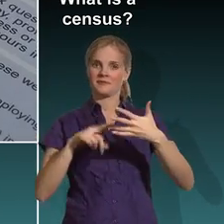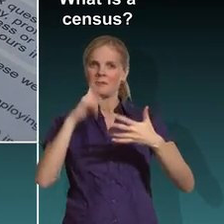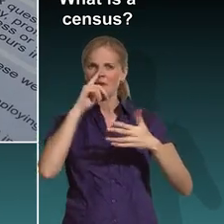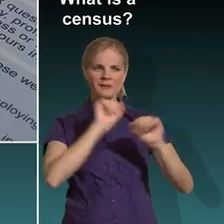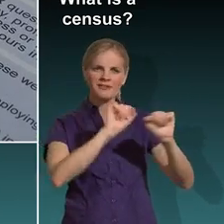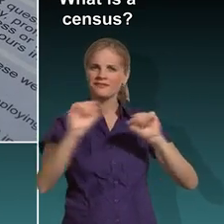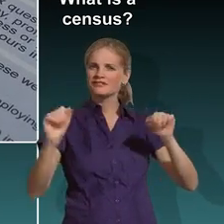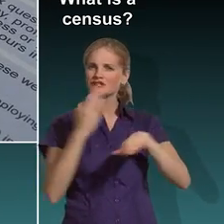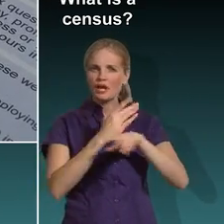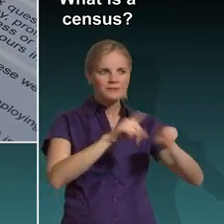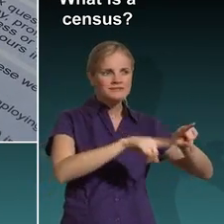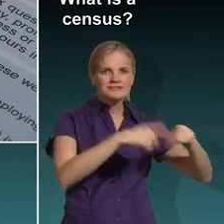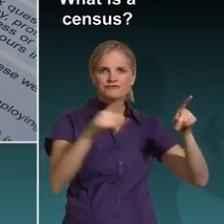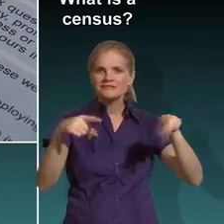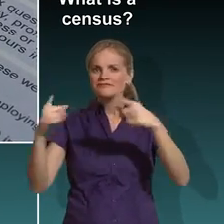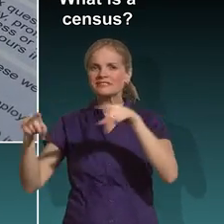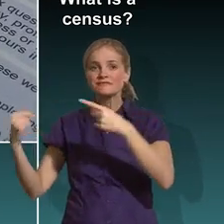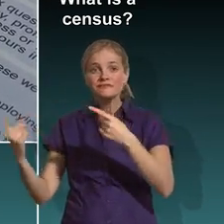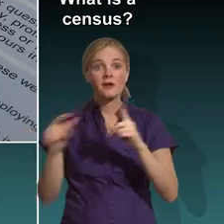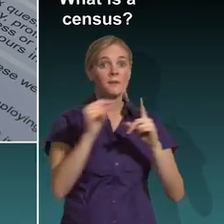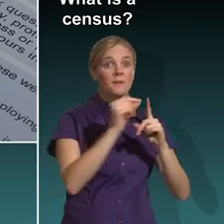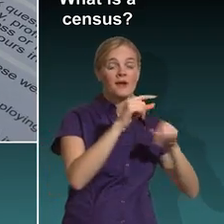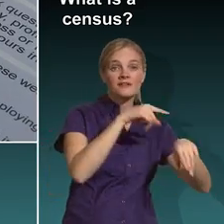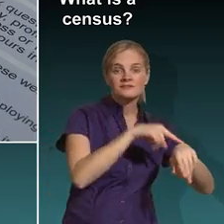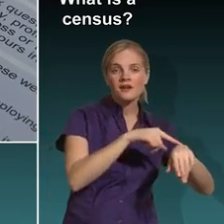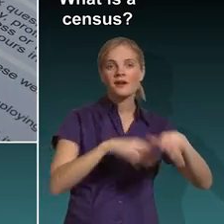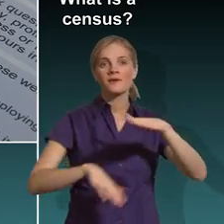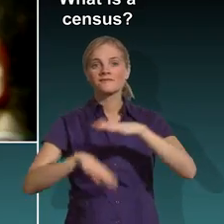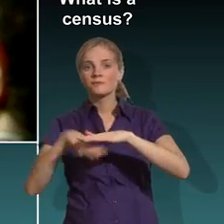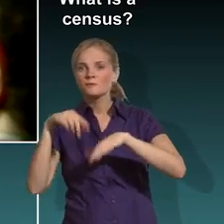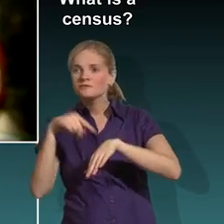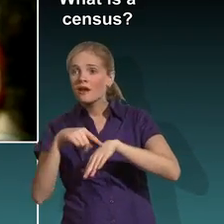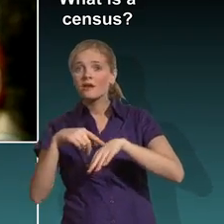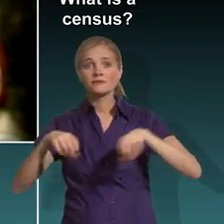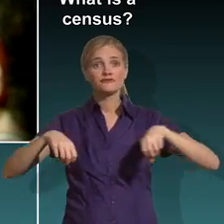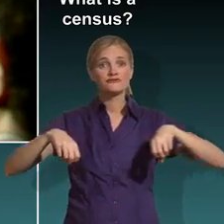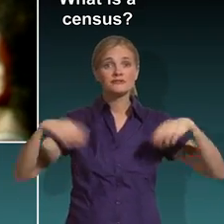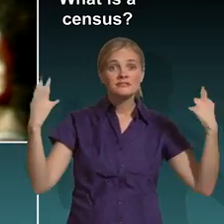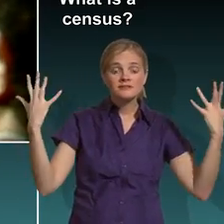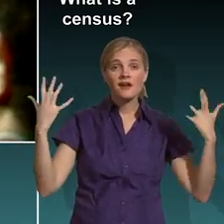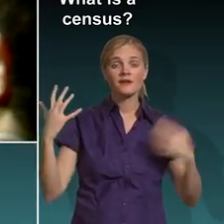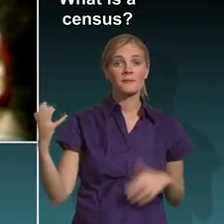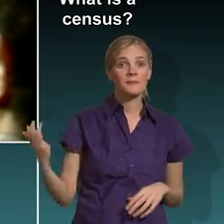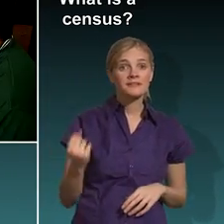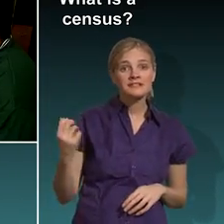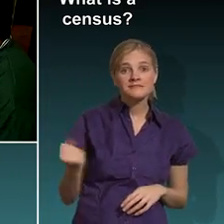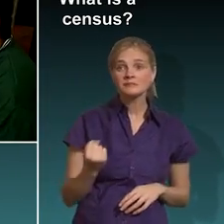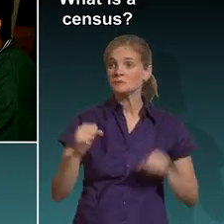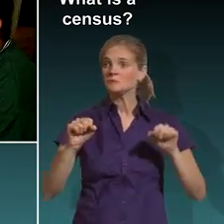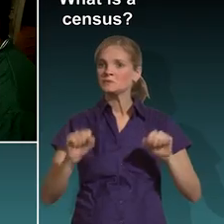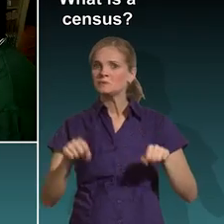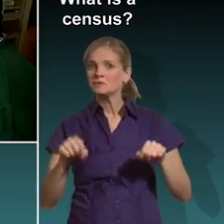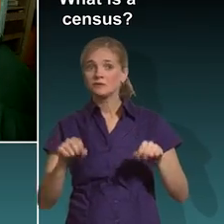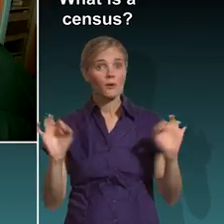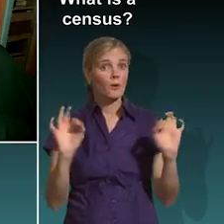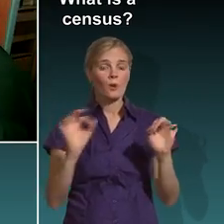the type of work people do and the variations, whether it's part-time, full-time,